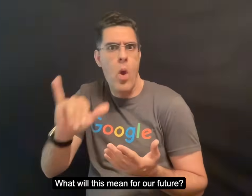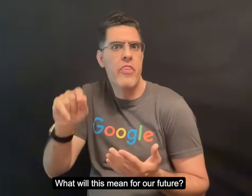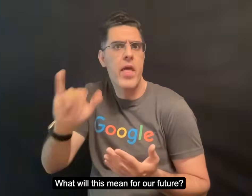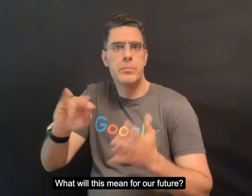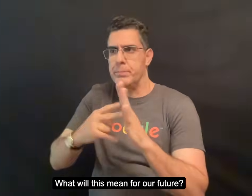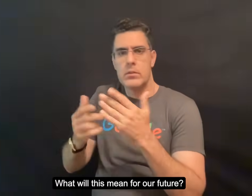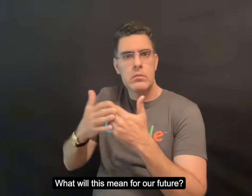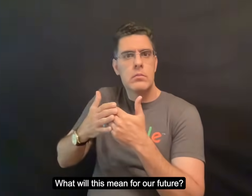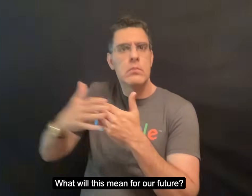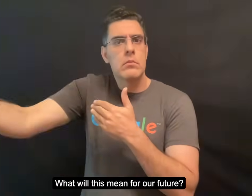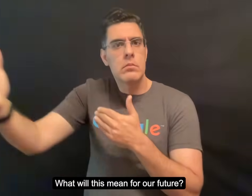What will this mean for our future?